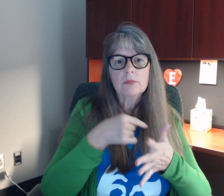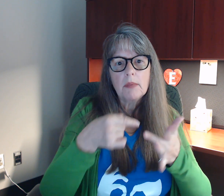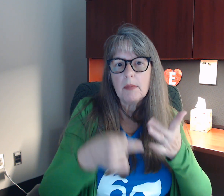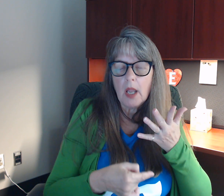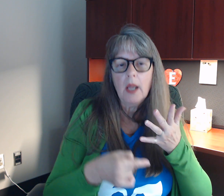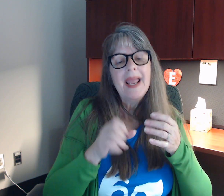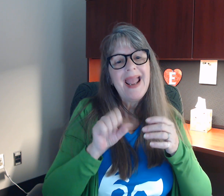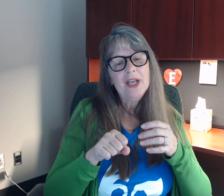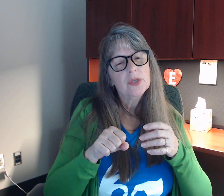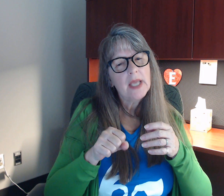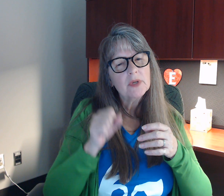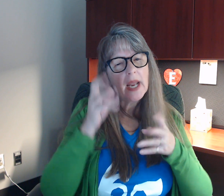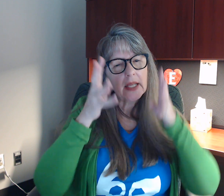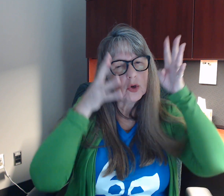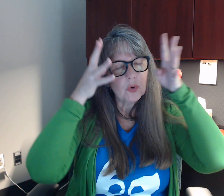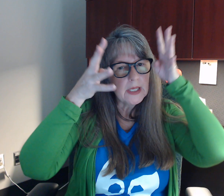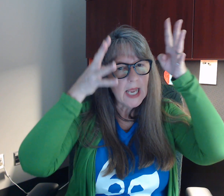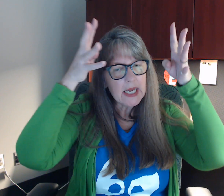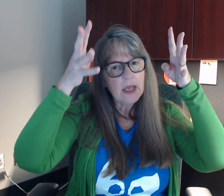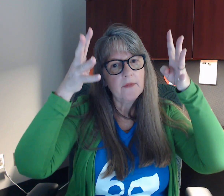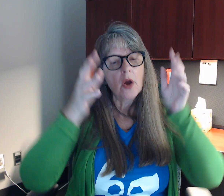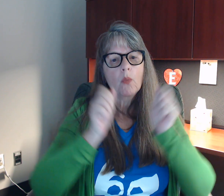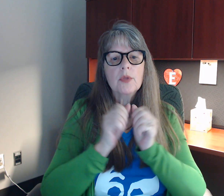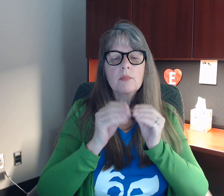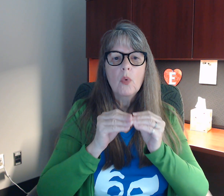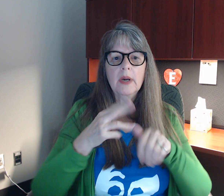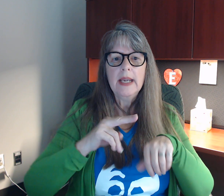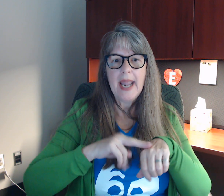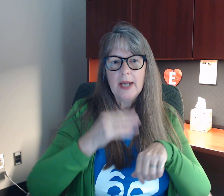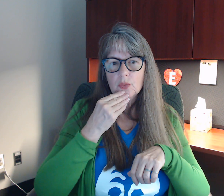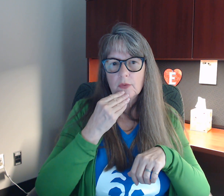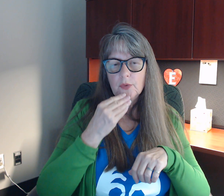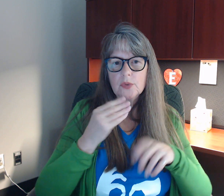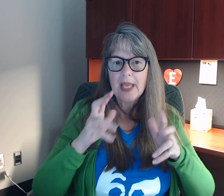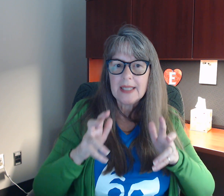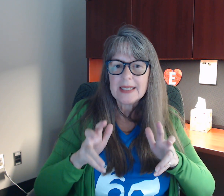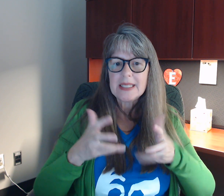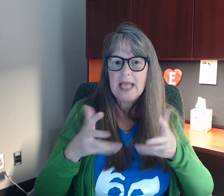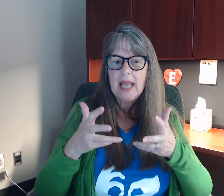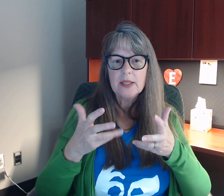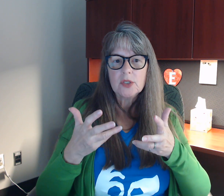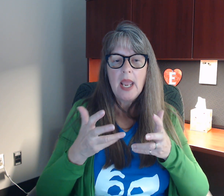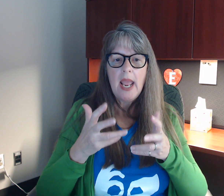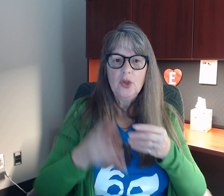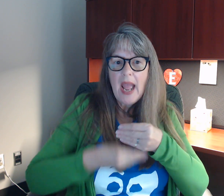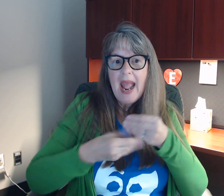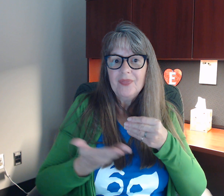blah, blah. And you just have to kind of get creative with more natural foods, like salads. And you add things